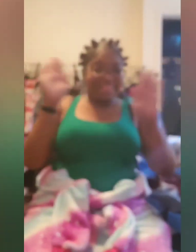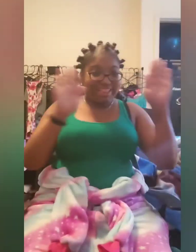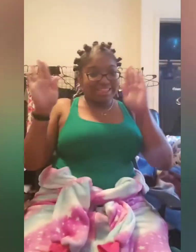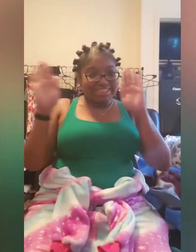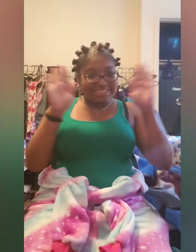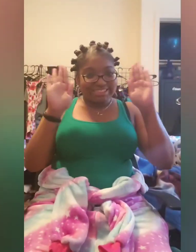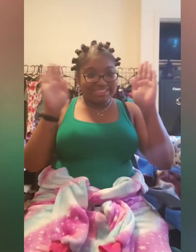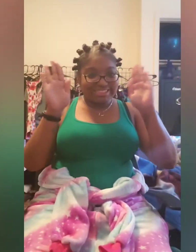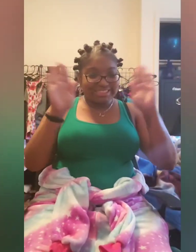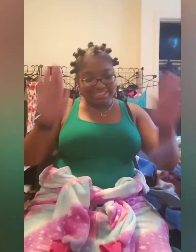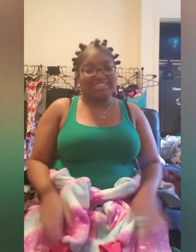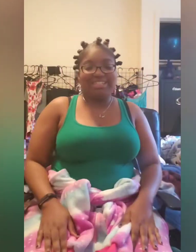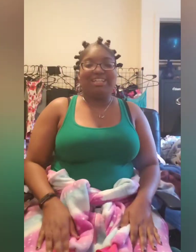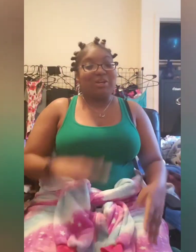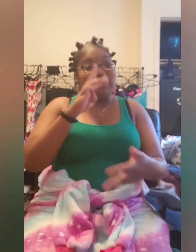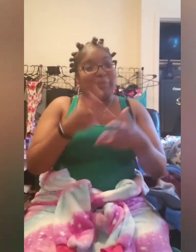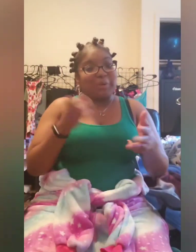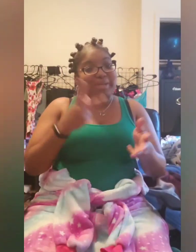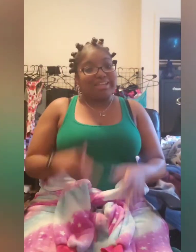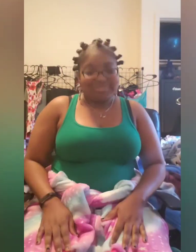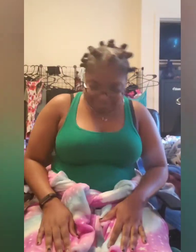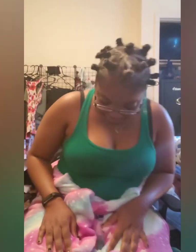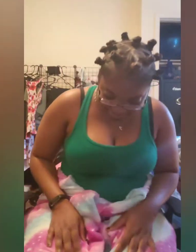Hello everyone and welcome back!